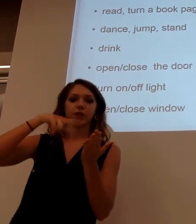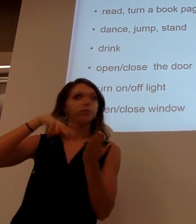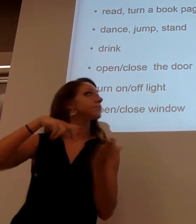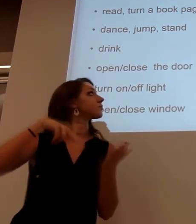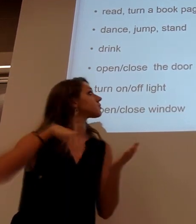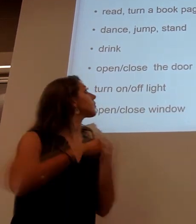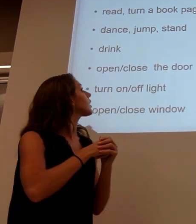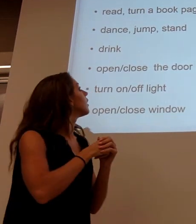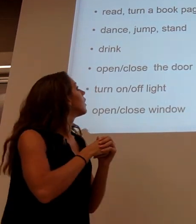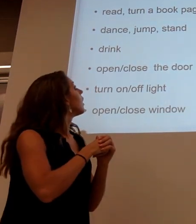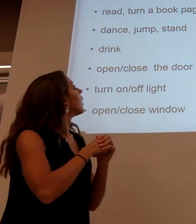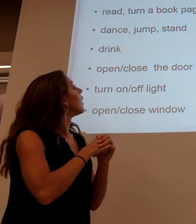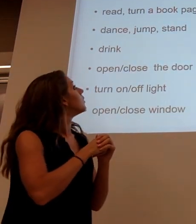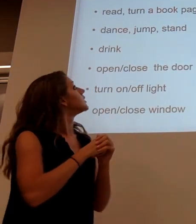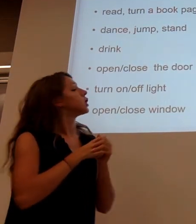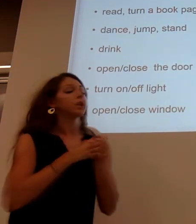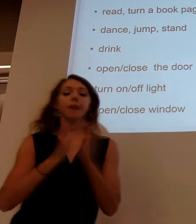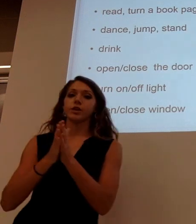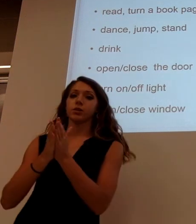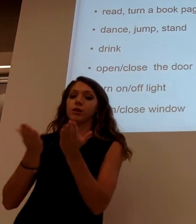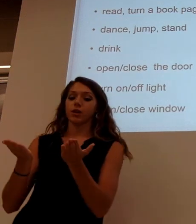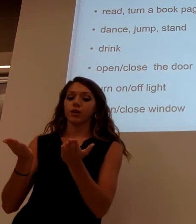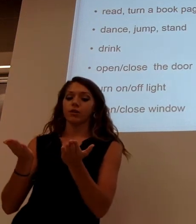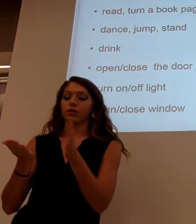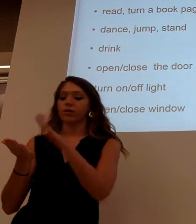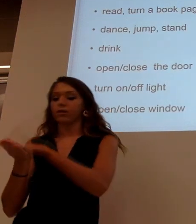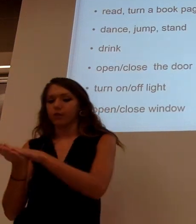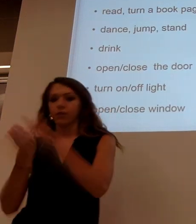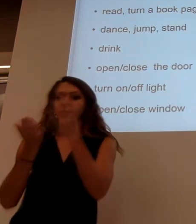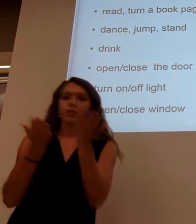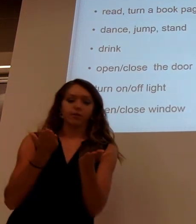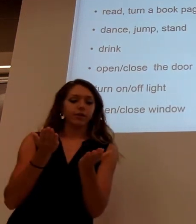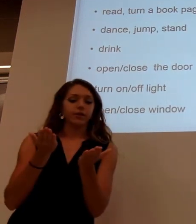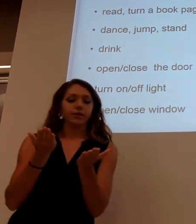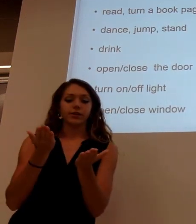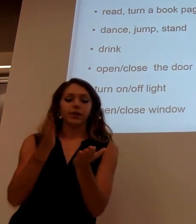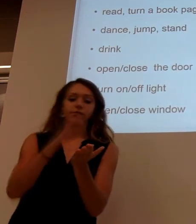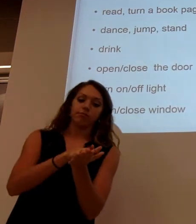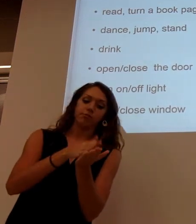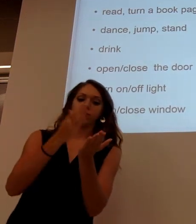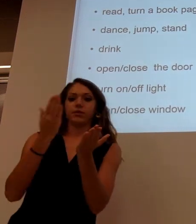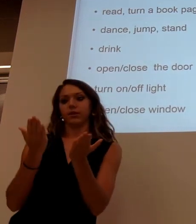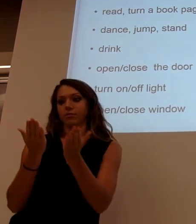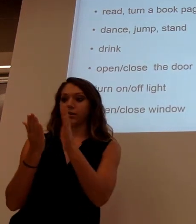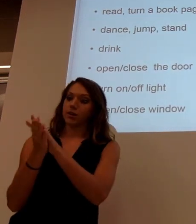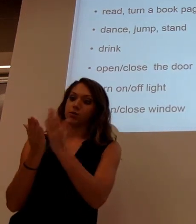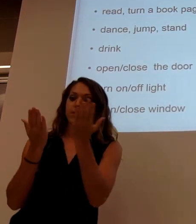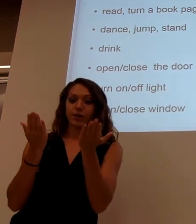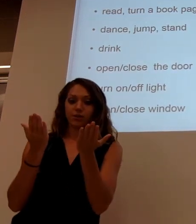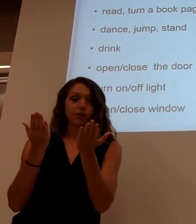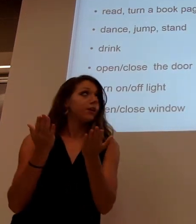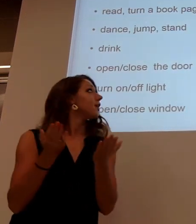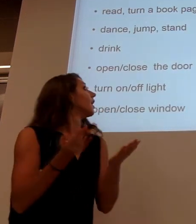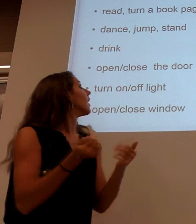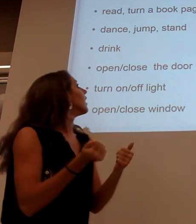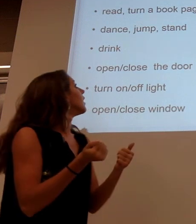page. To turn a page in a book, literally just like, you know, pretend you're